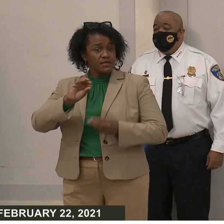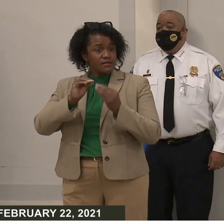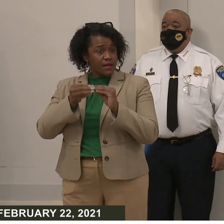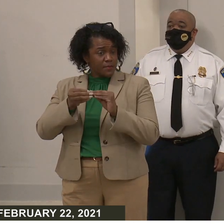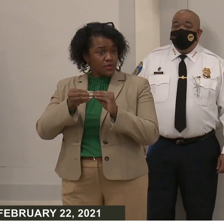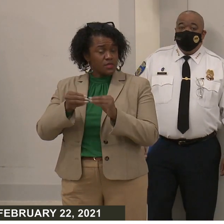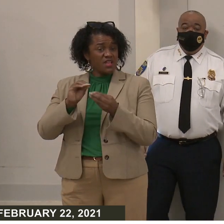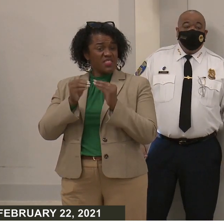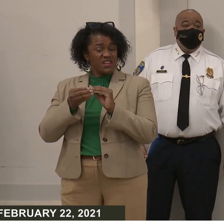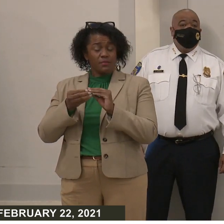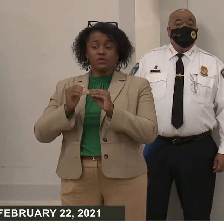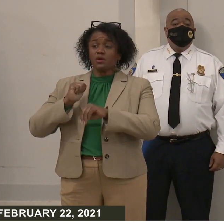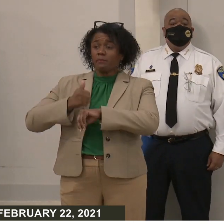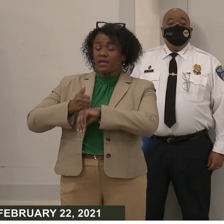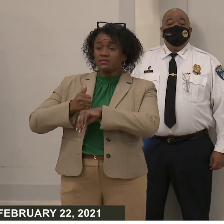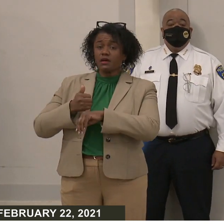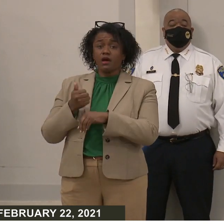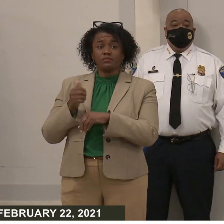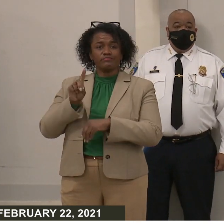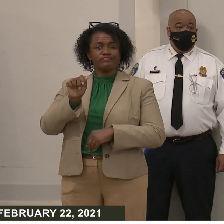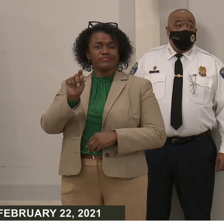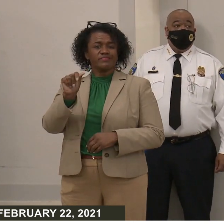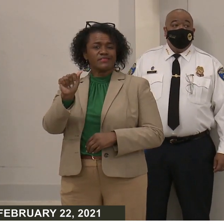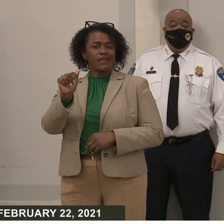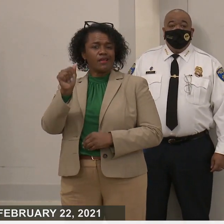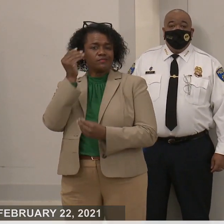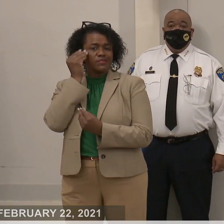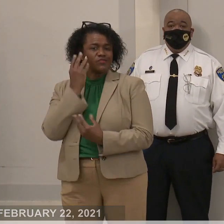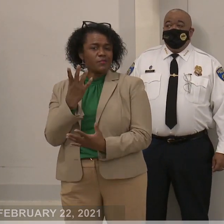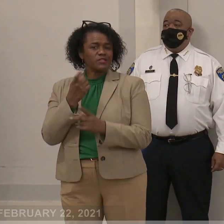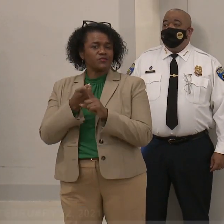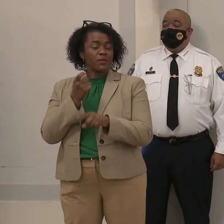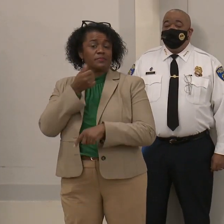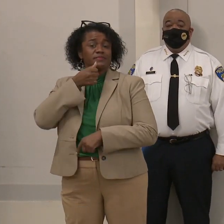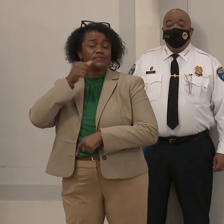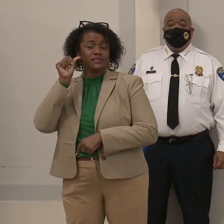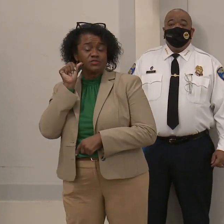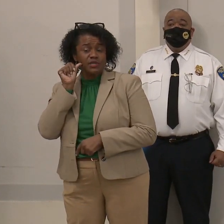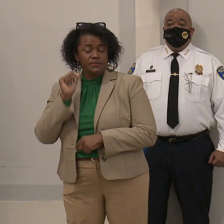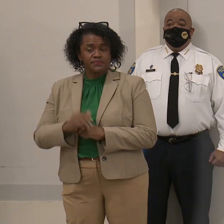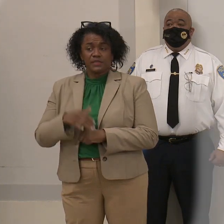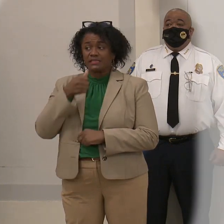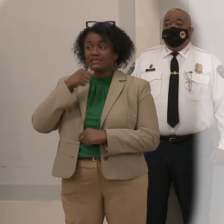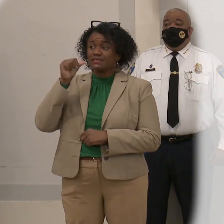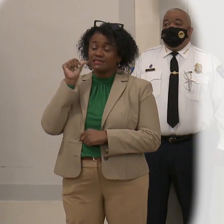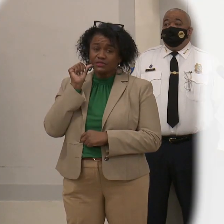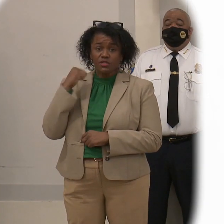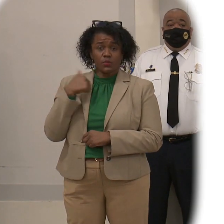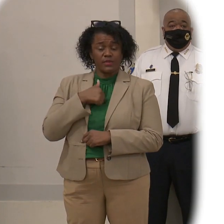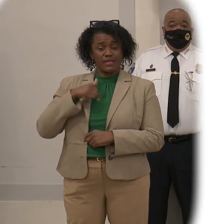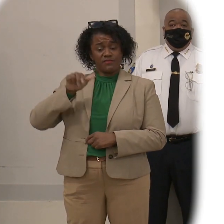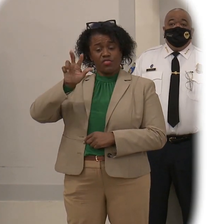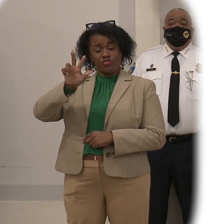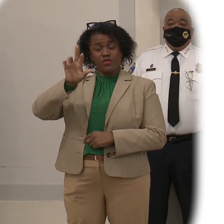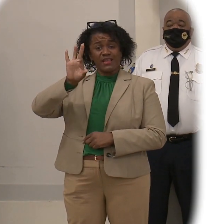following numbers are based on the data most recently available to us from yesterday. As of yesterday, we had